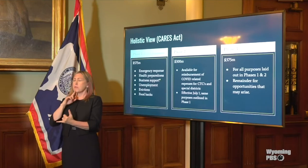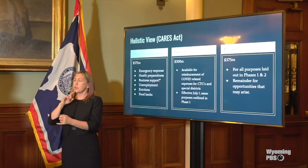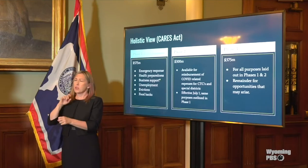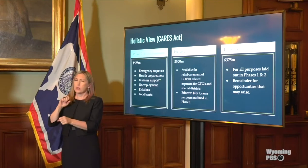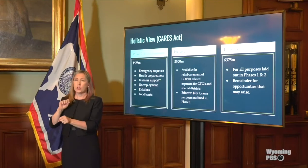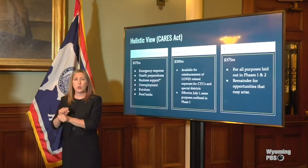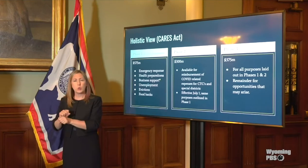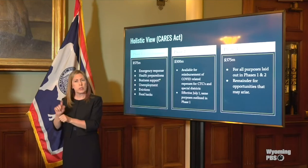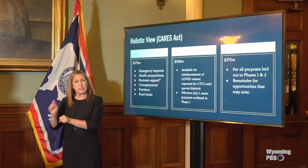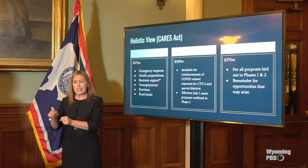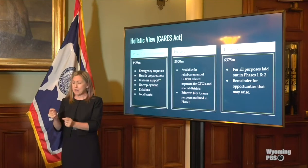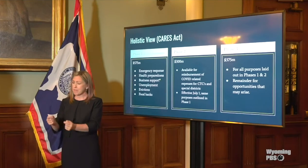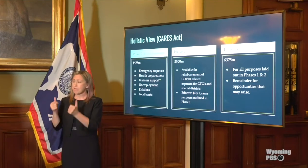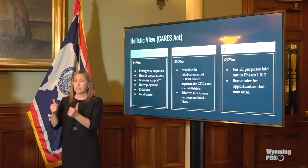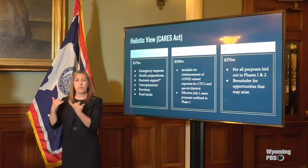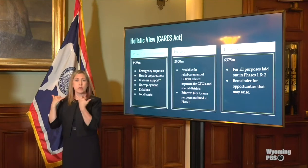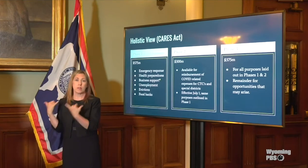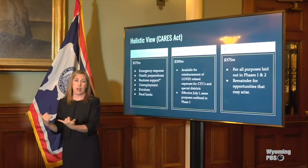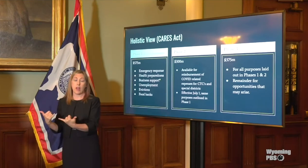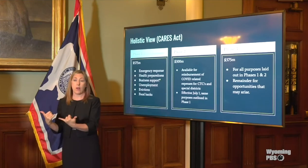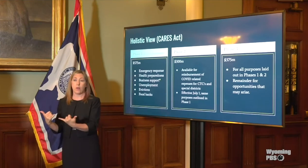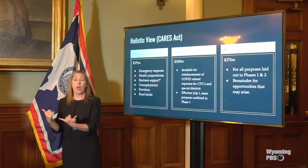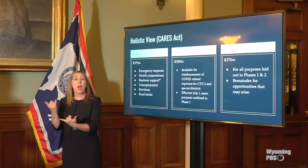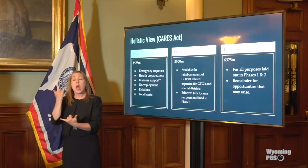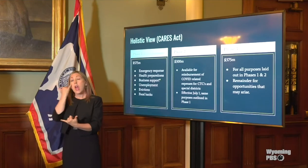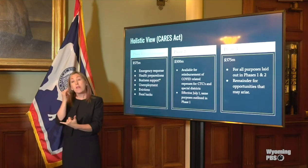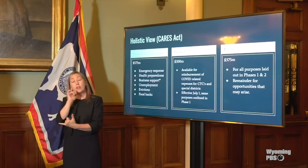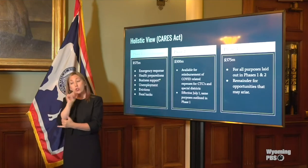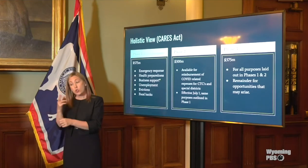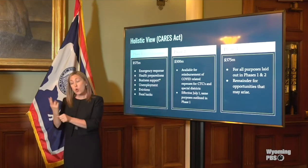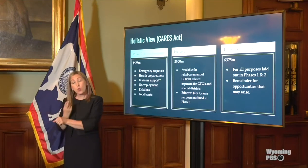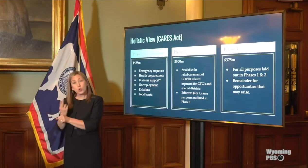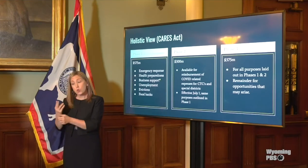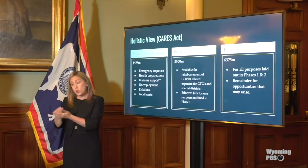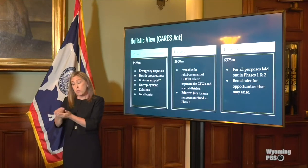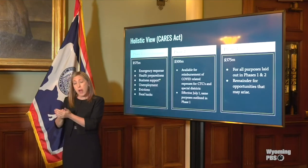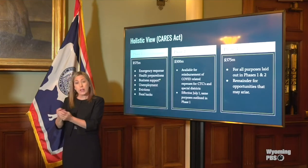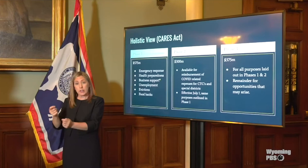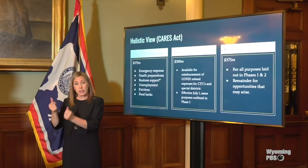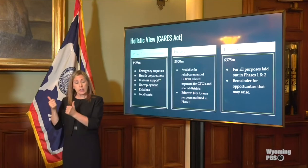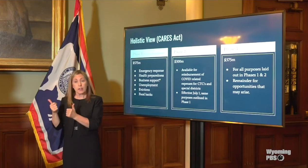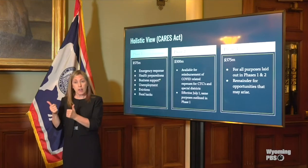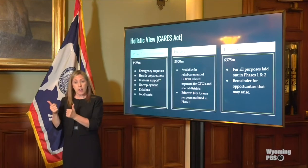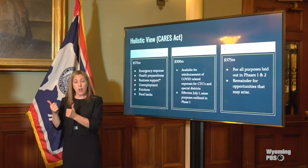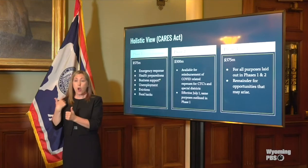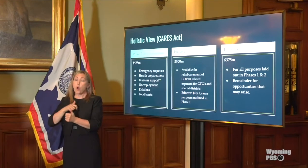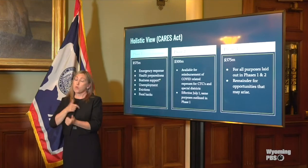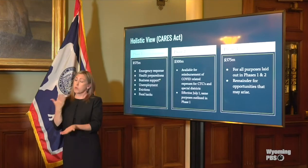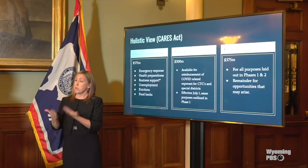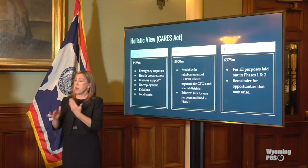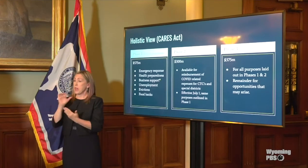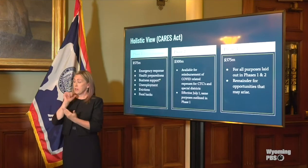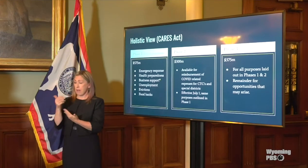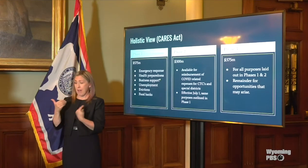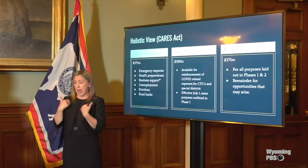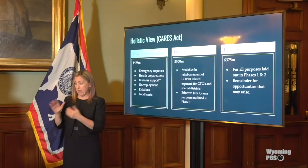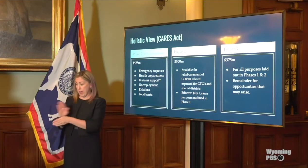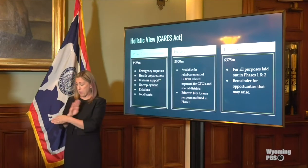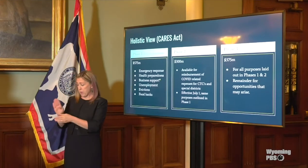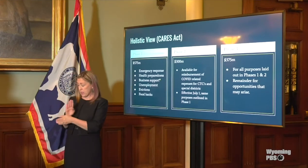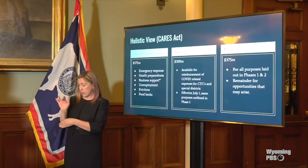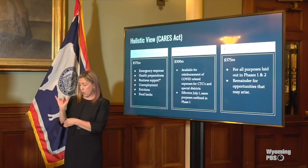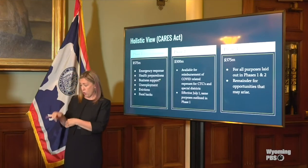absolutely need them immediately. Because if we don't use these monies immediately, we may not have the business or